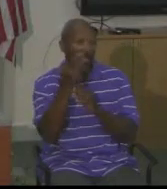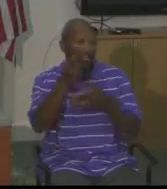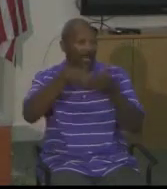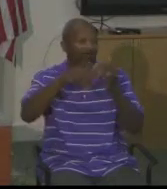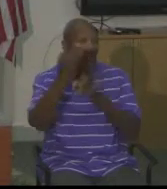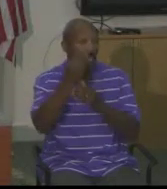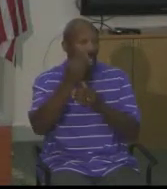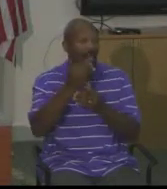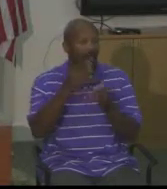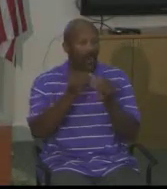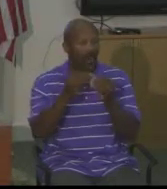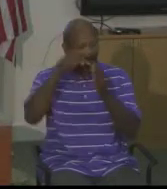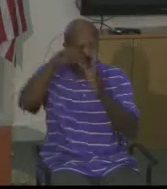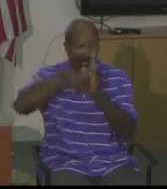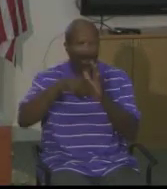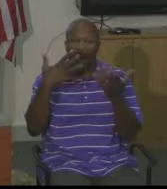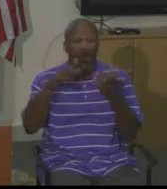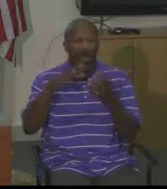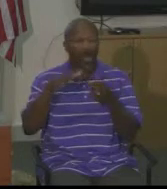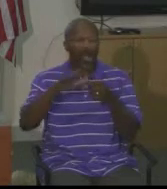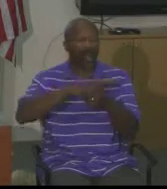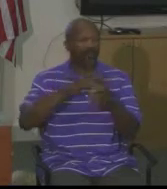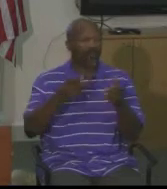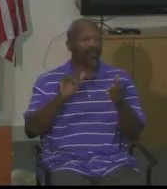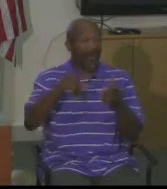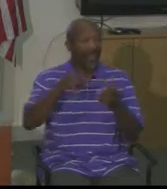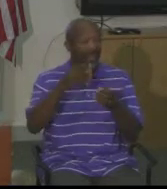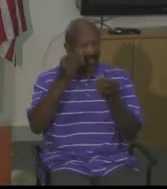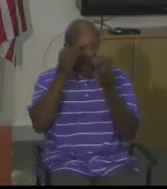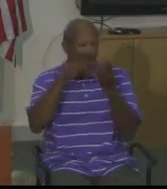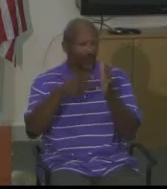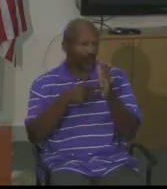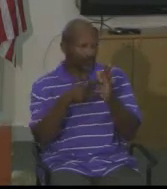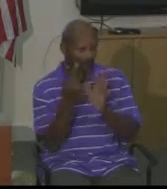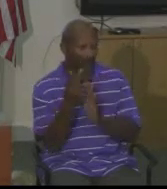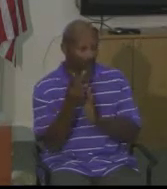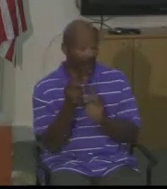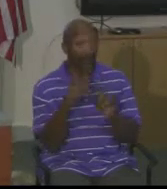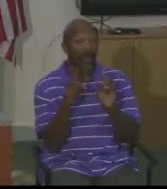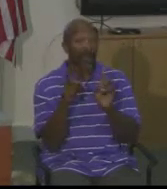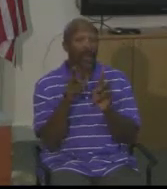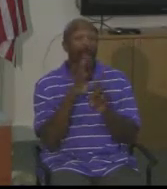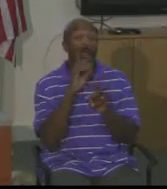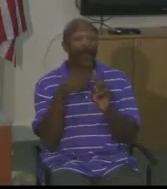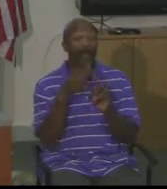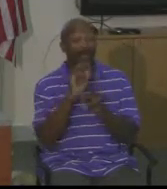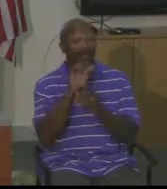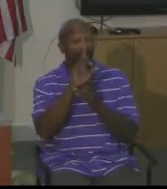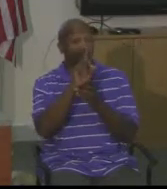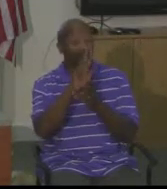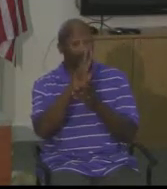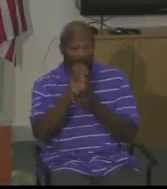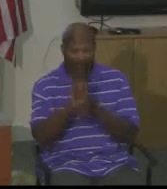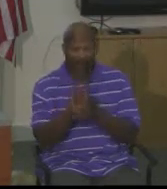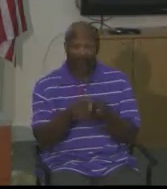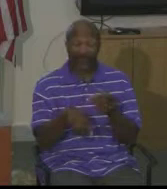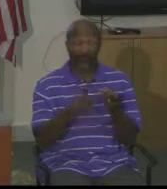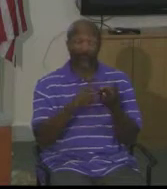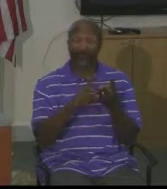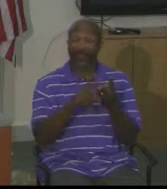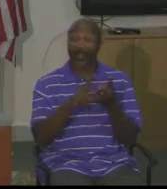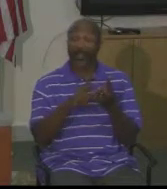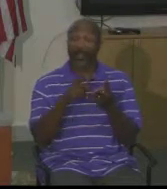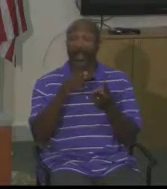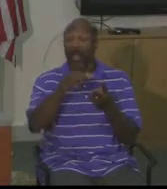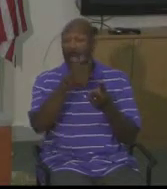Monday. I don't want to cover it twice. When we talk about like the drives and some of